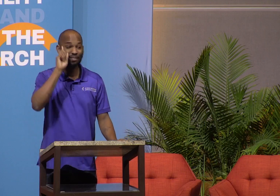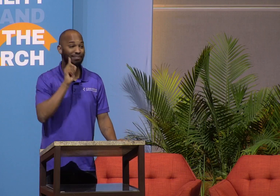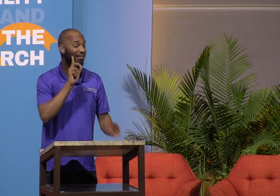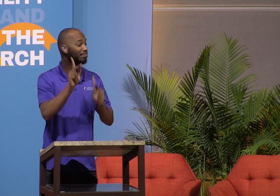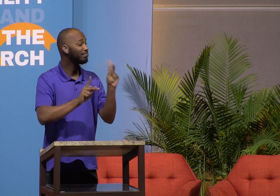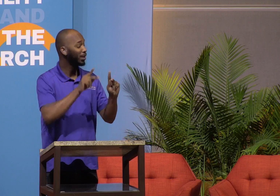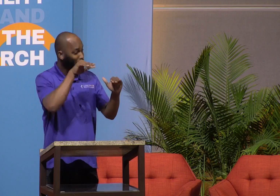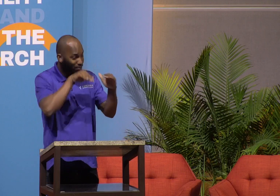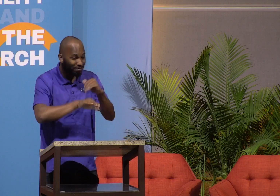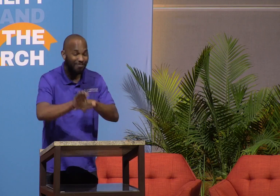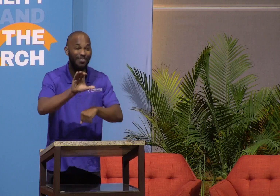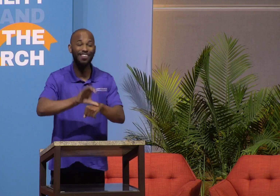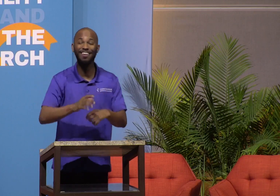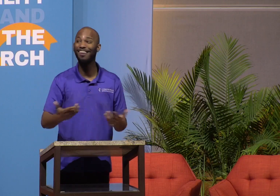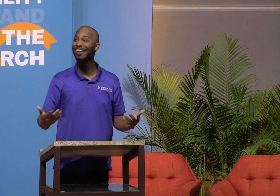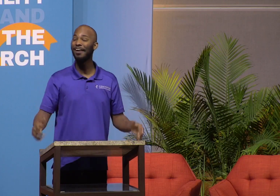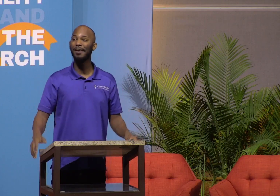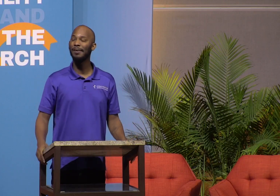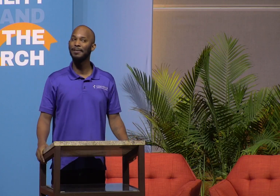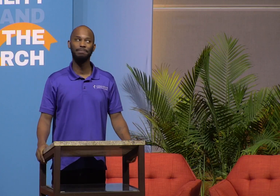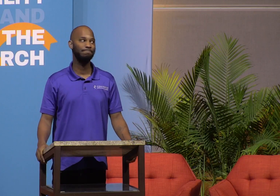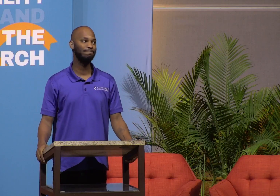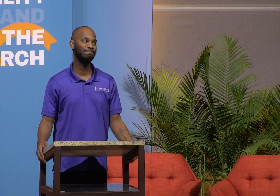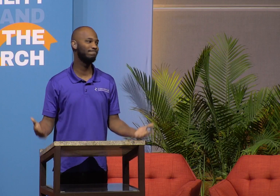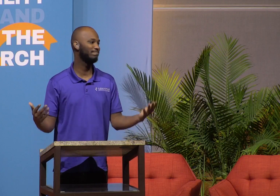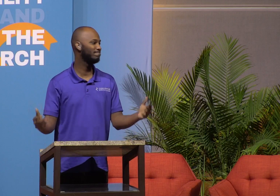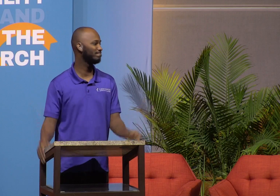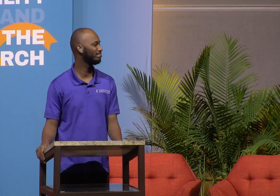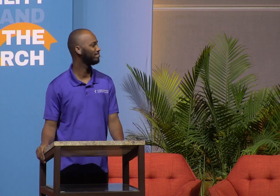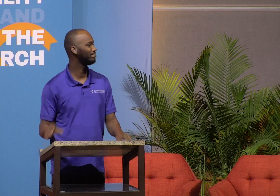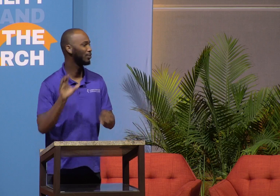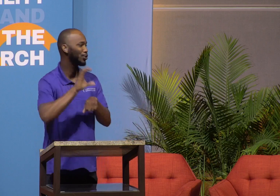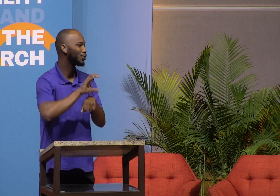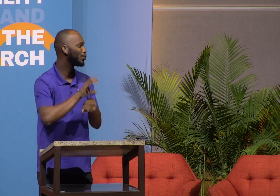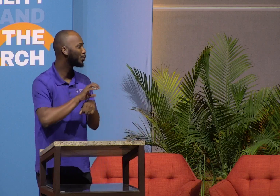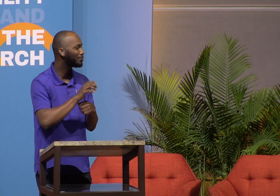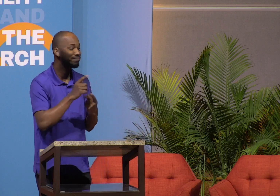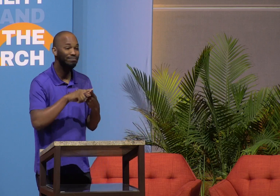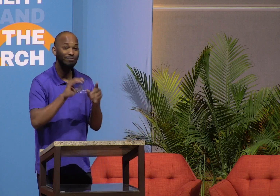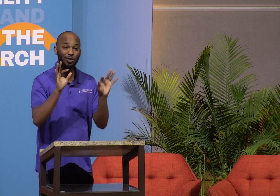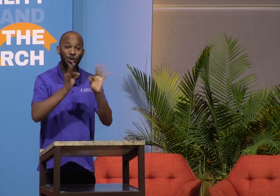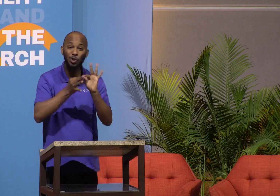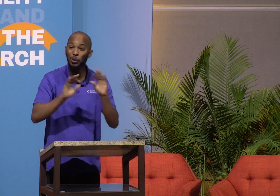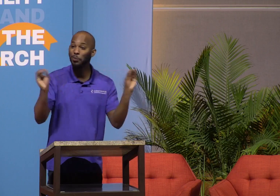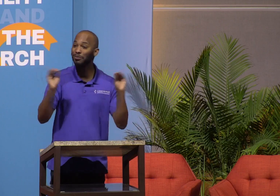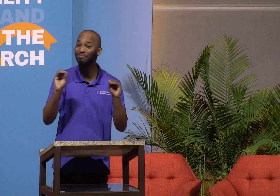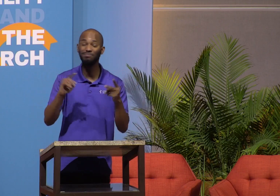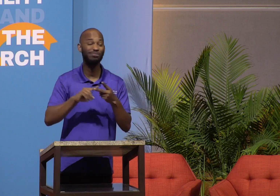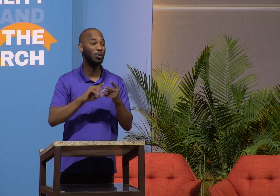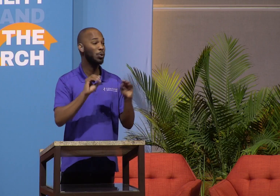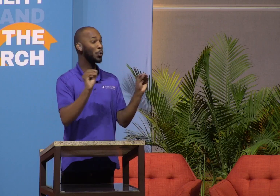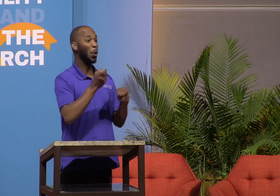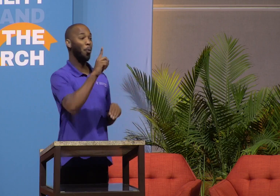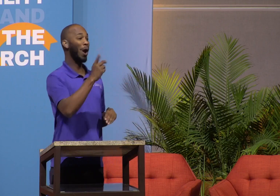And a lot of deaf individuals have very similar stories where they attend a church and there's not an